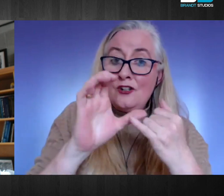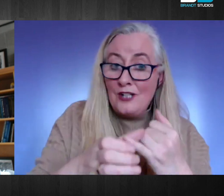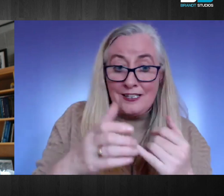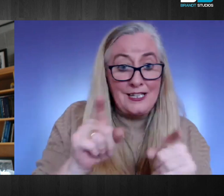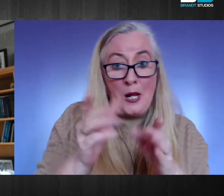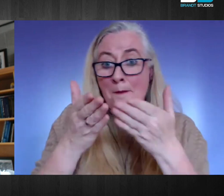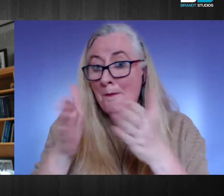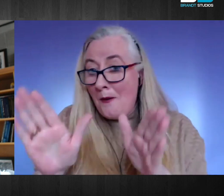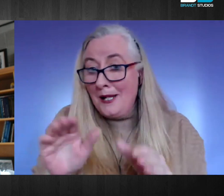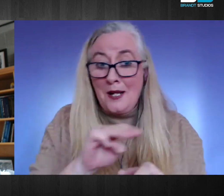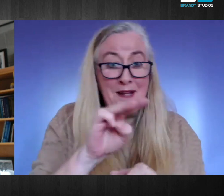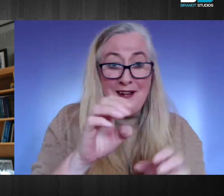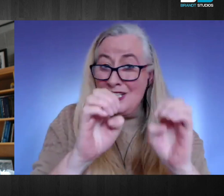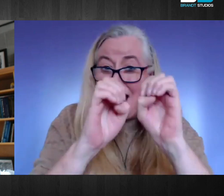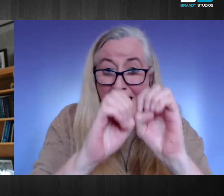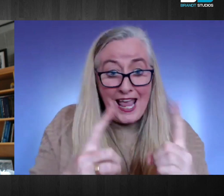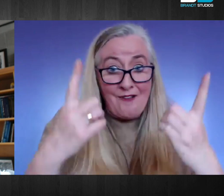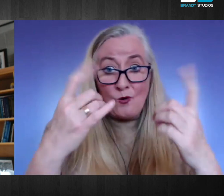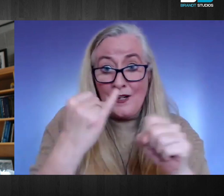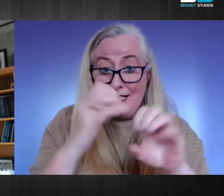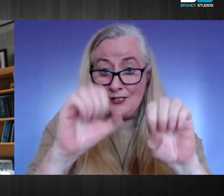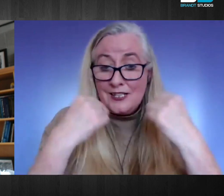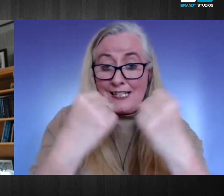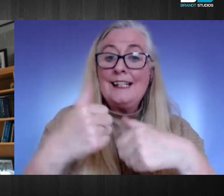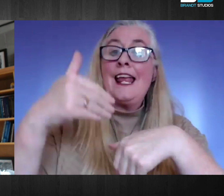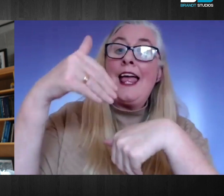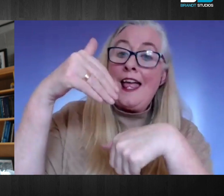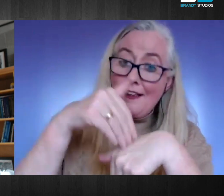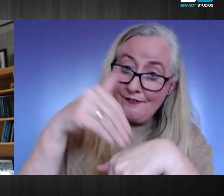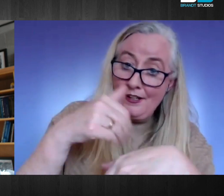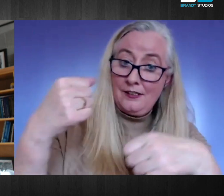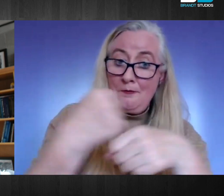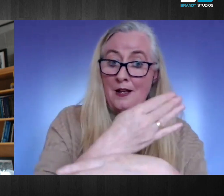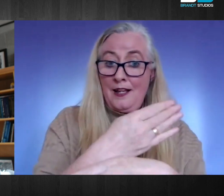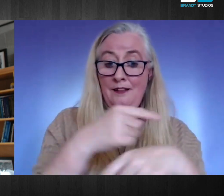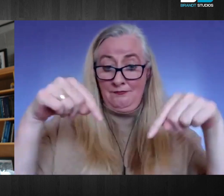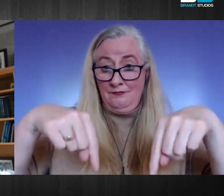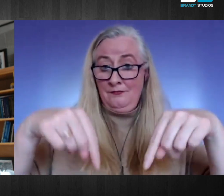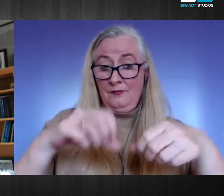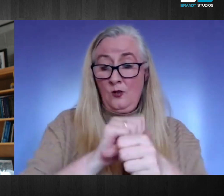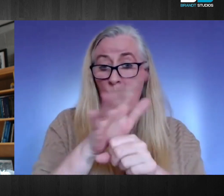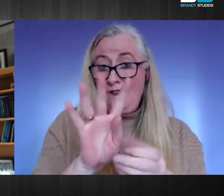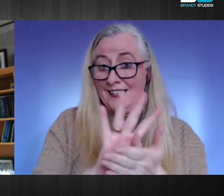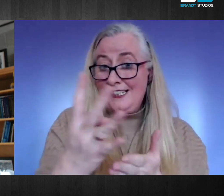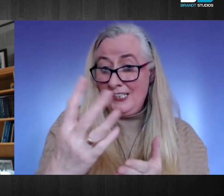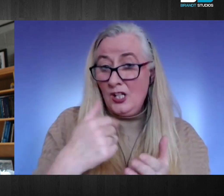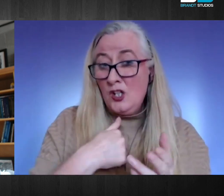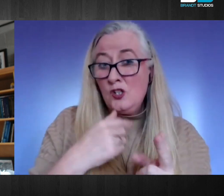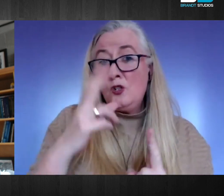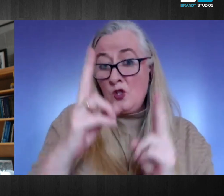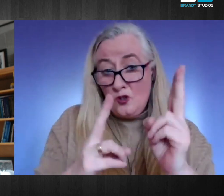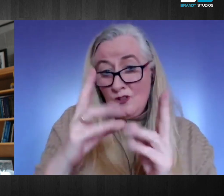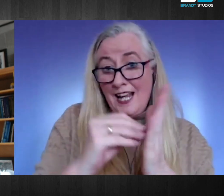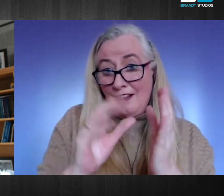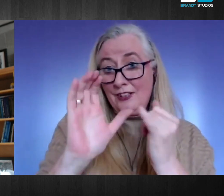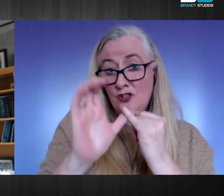been affected by this virus, and so we should have provide an opportunity for public and